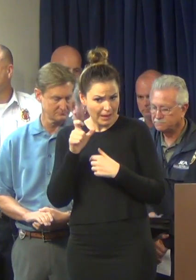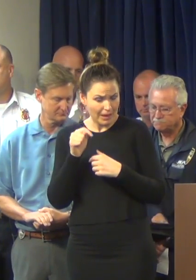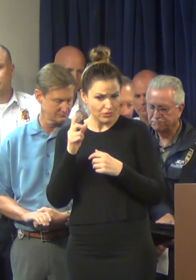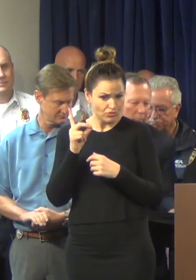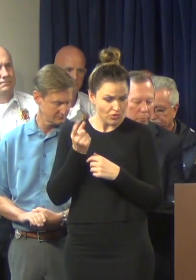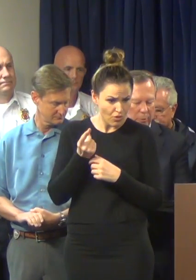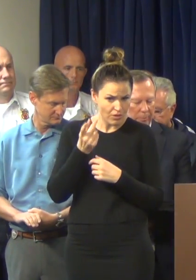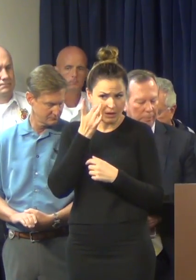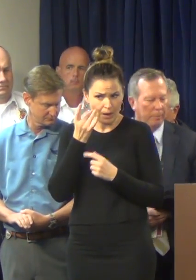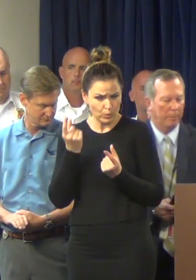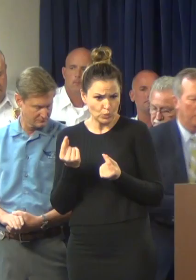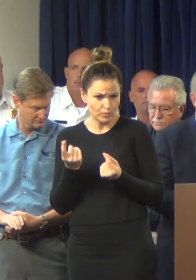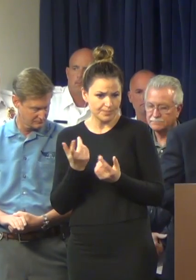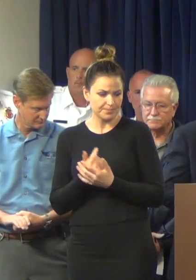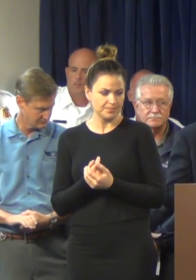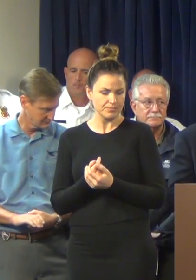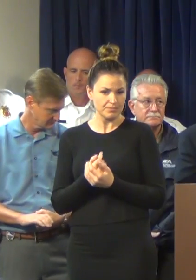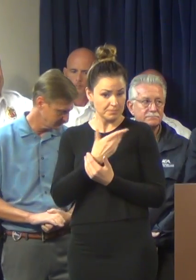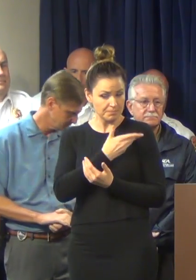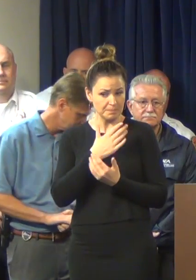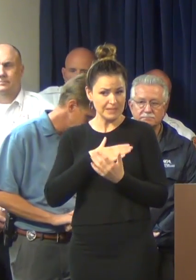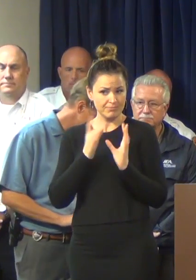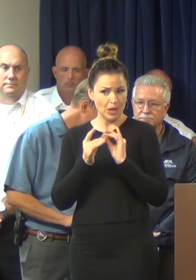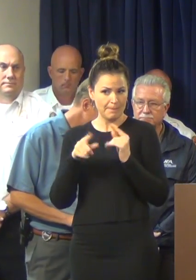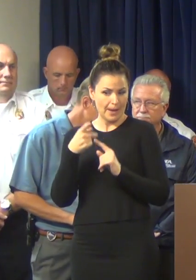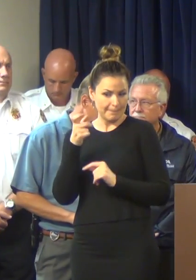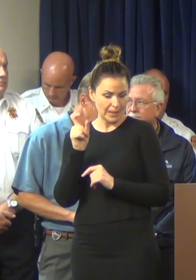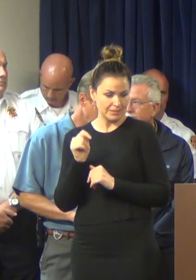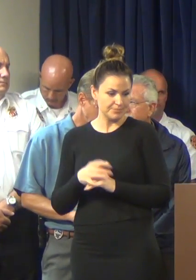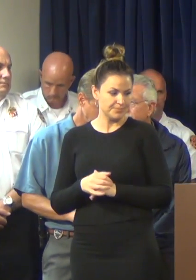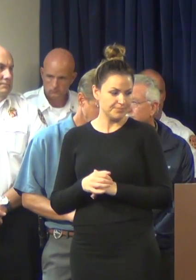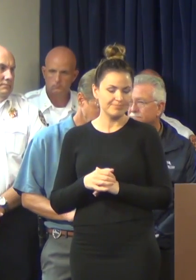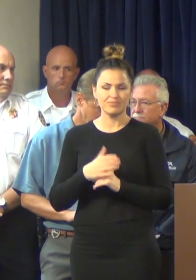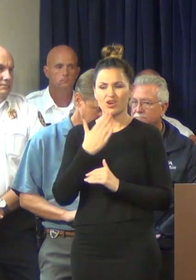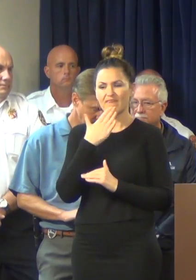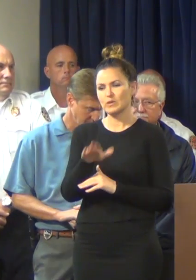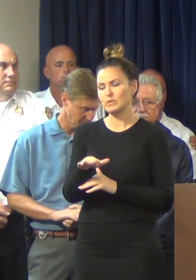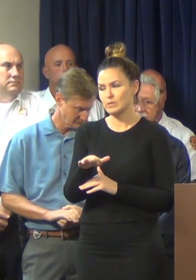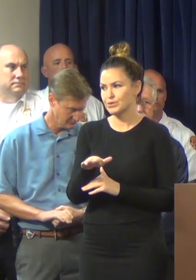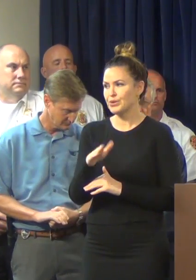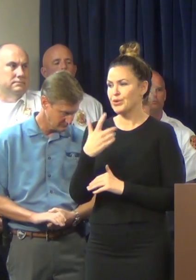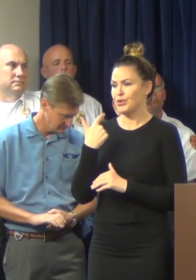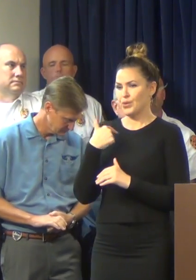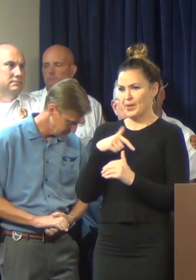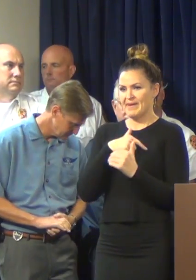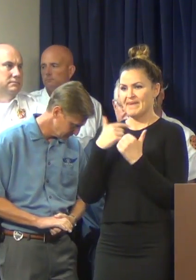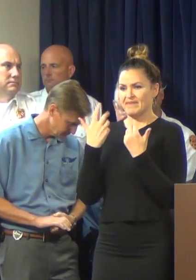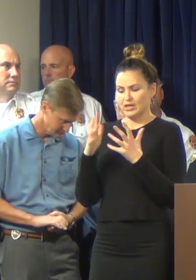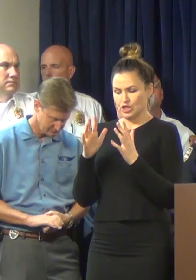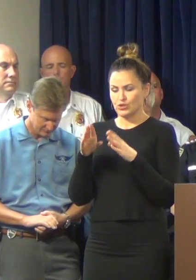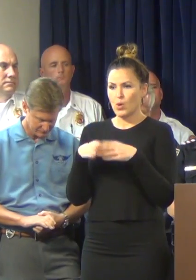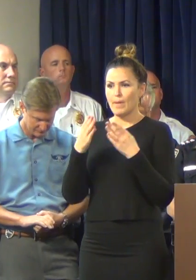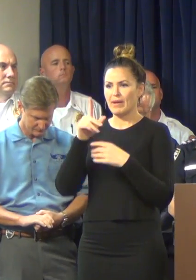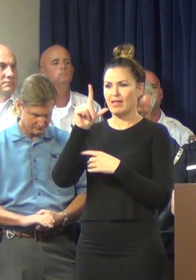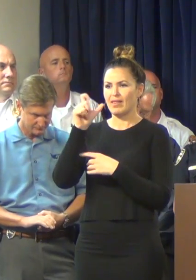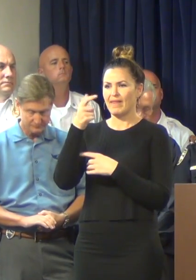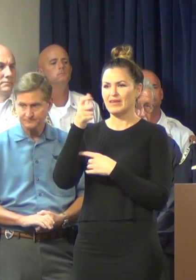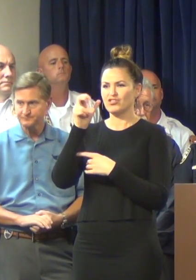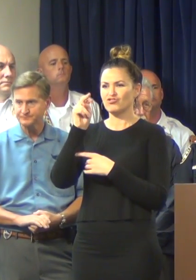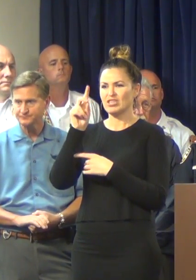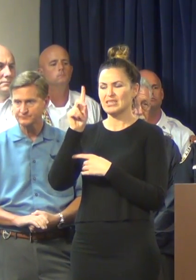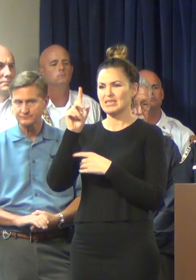to address talk about pets, please? Yes, good afternoon. We have opened the Legends Center, which